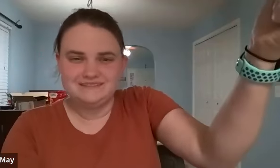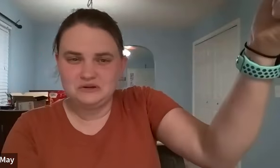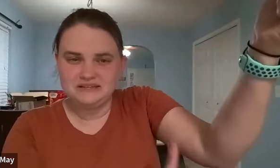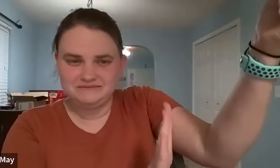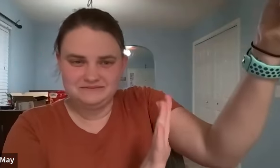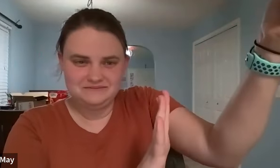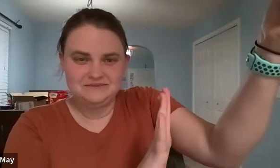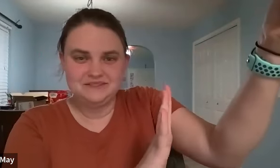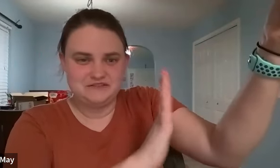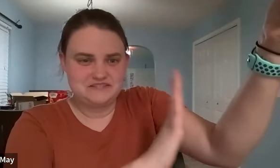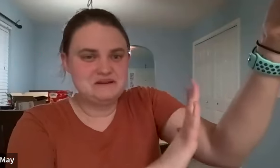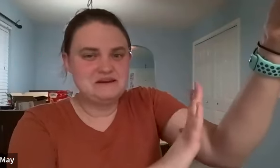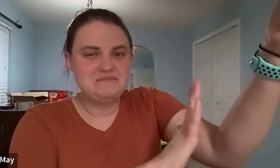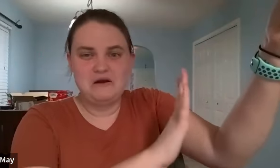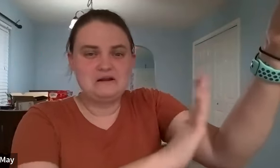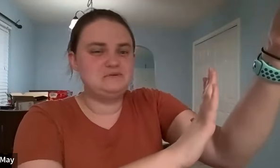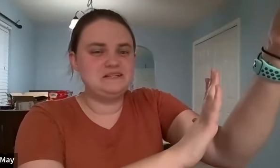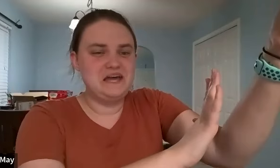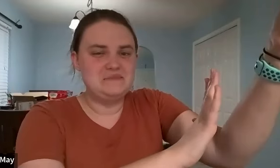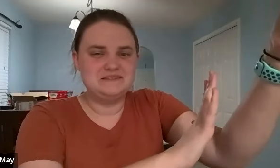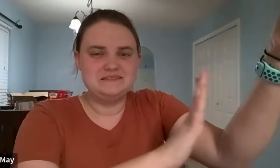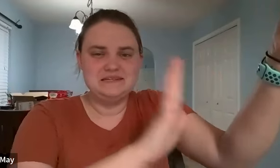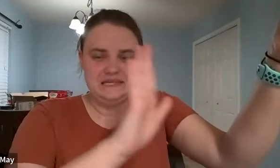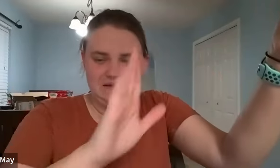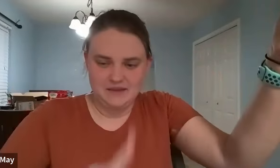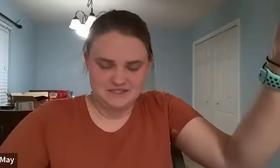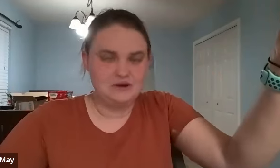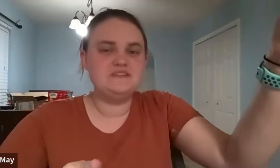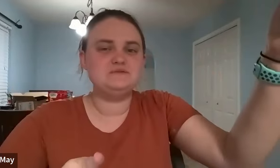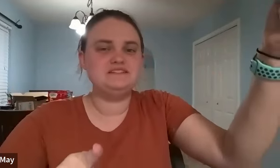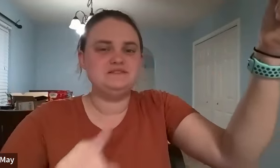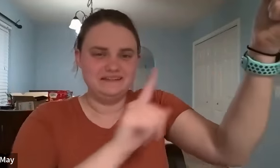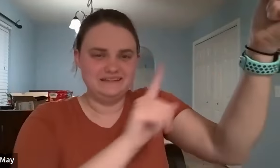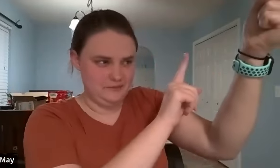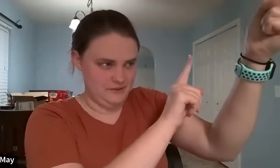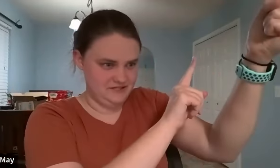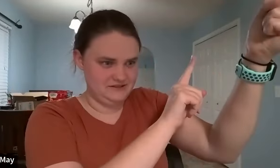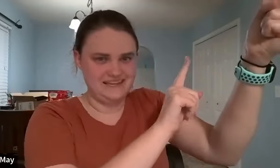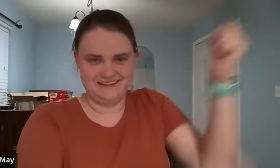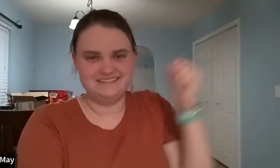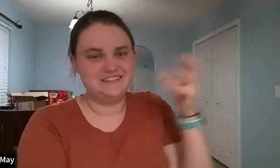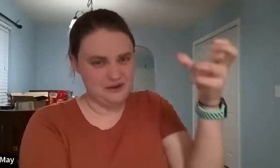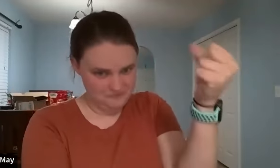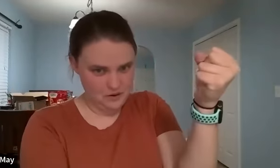it. You said my name already 20 times. I'm still on this one student. I'm coming to you in a second. So